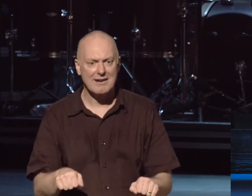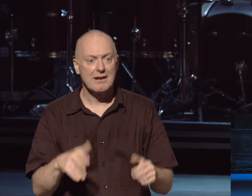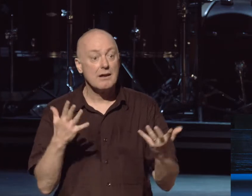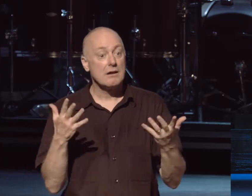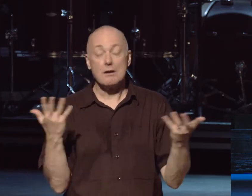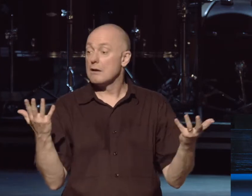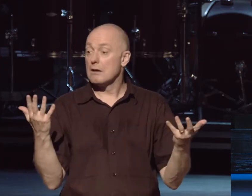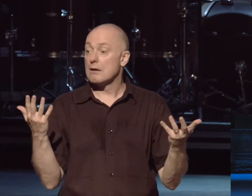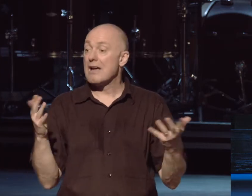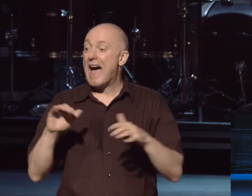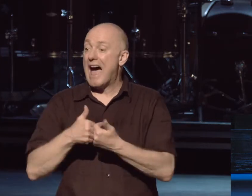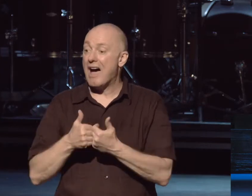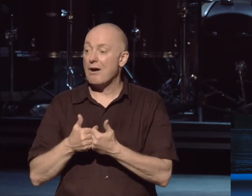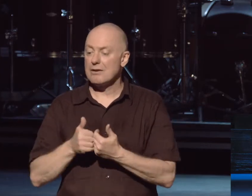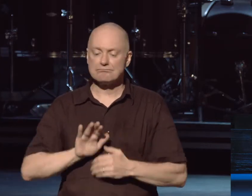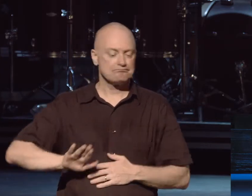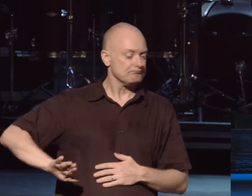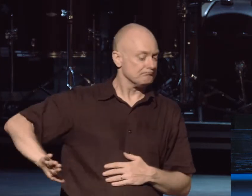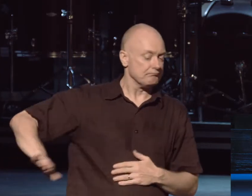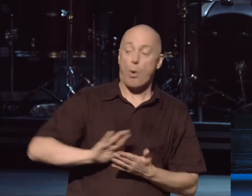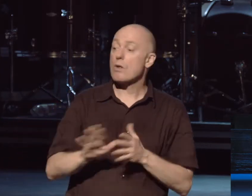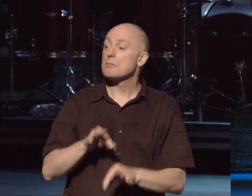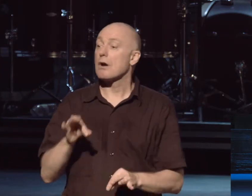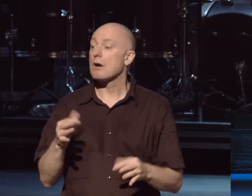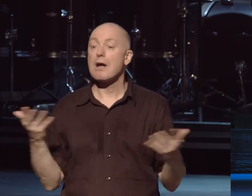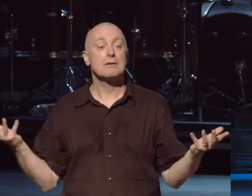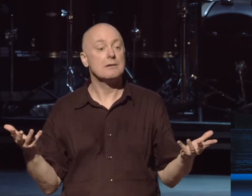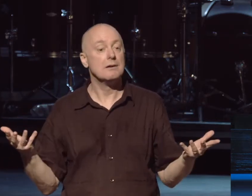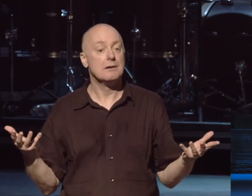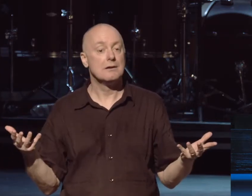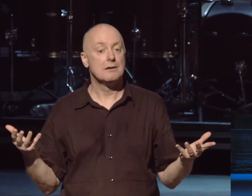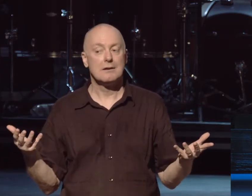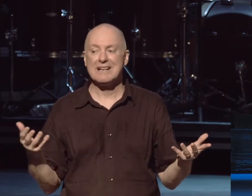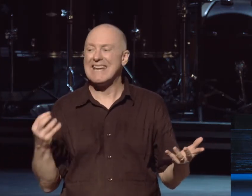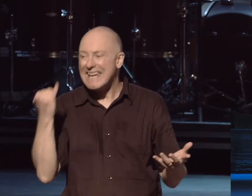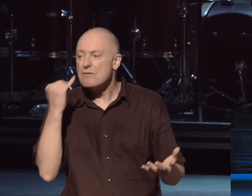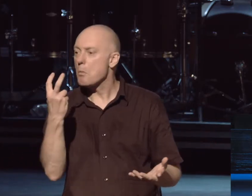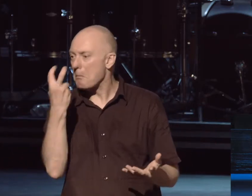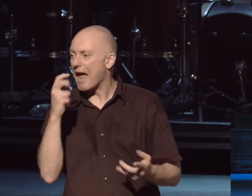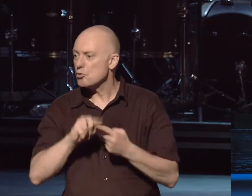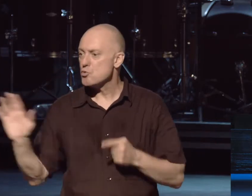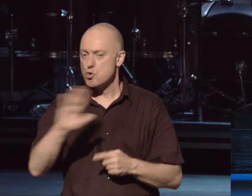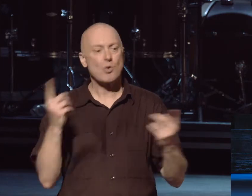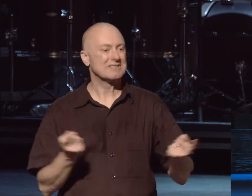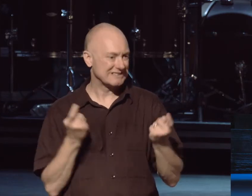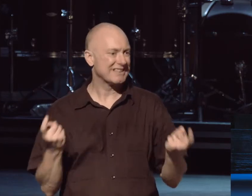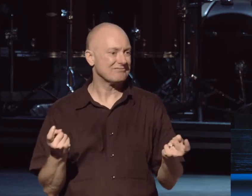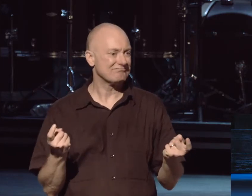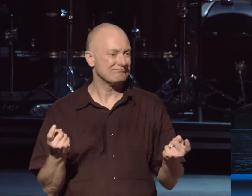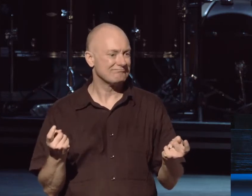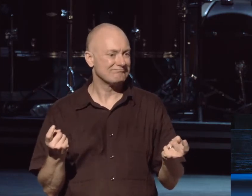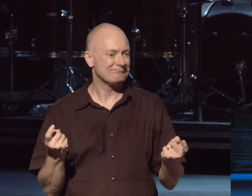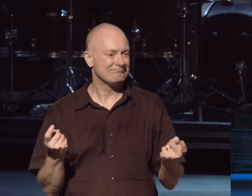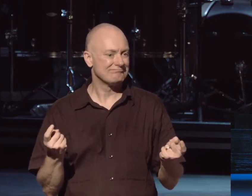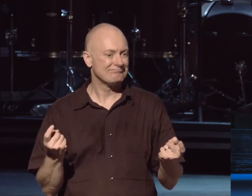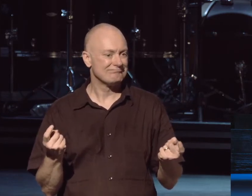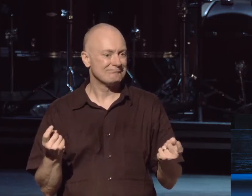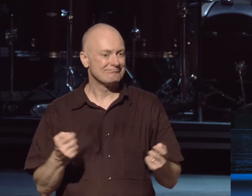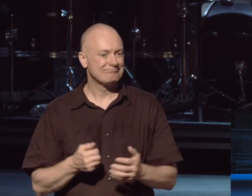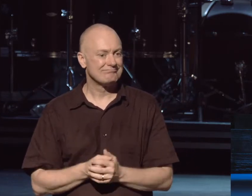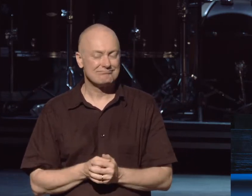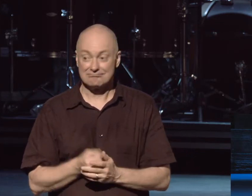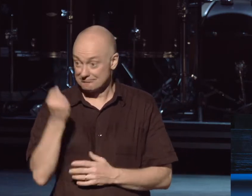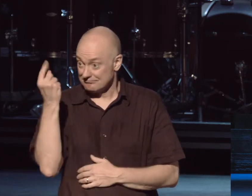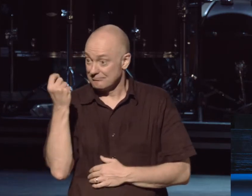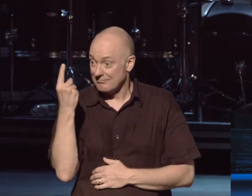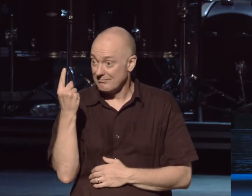quickest way to quench the Holy Spirit in your life is to be blind to sin within your life. See, and this